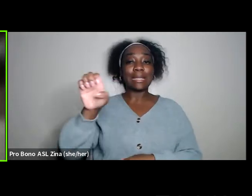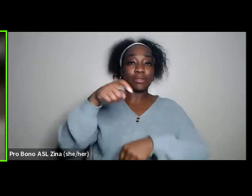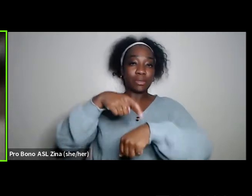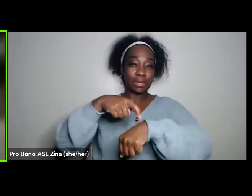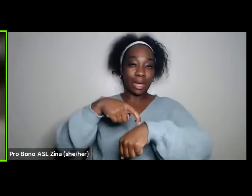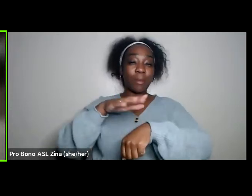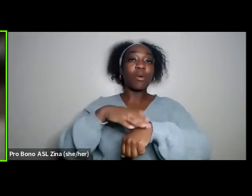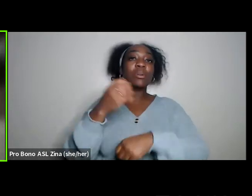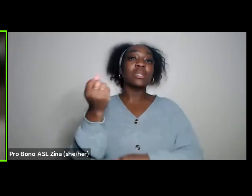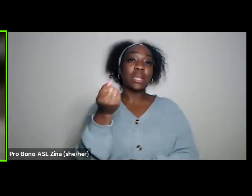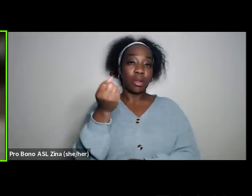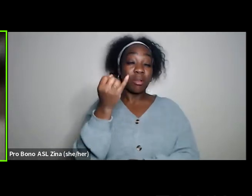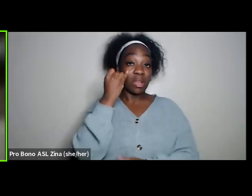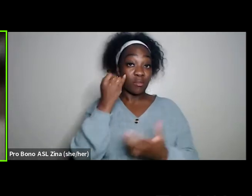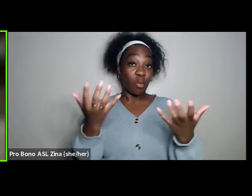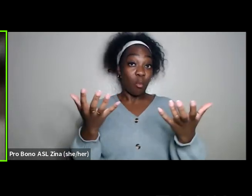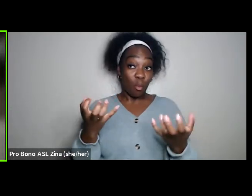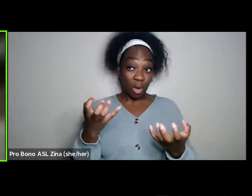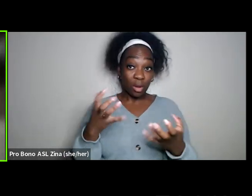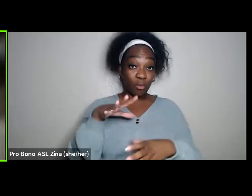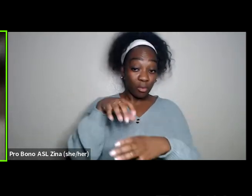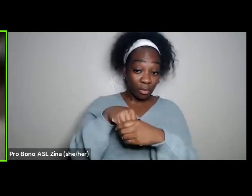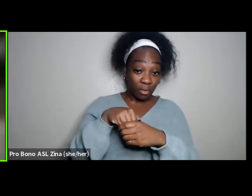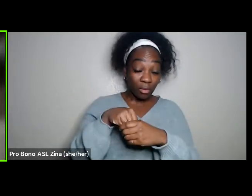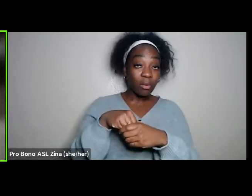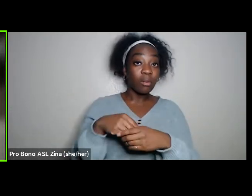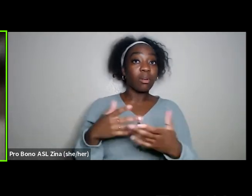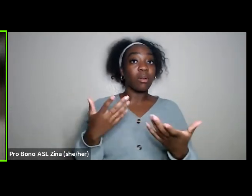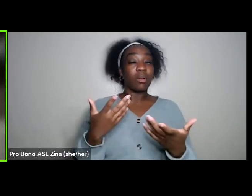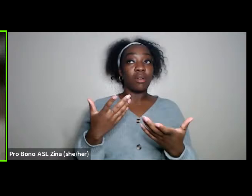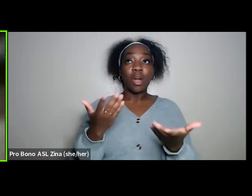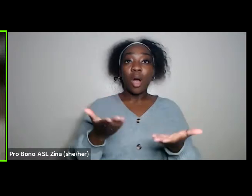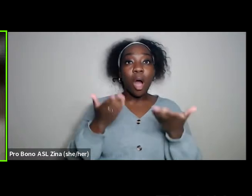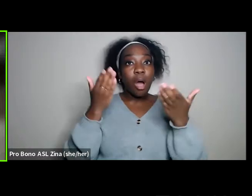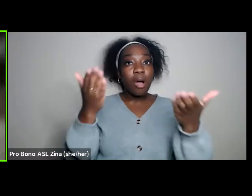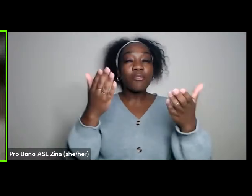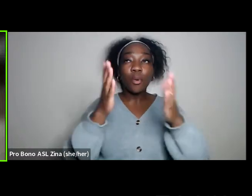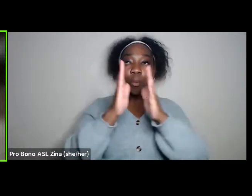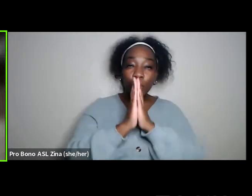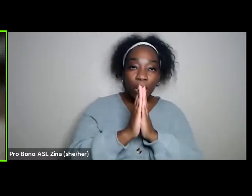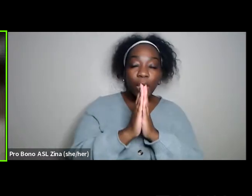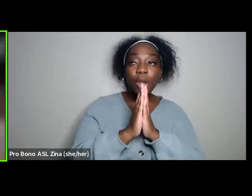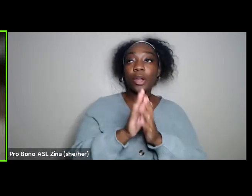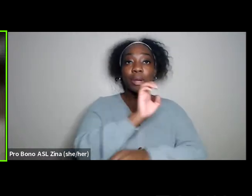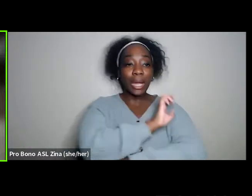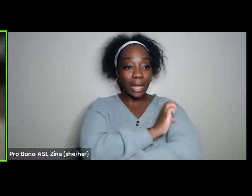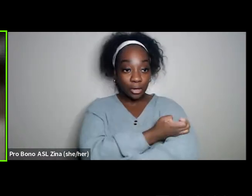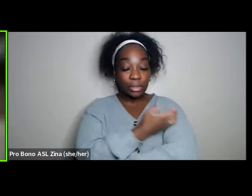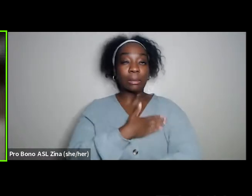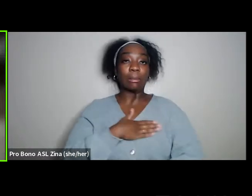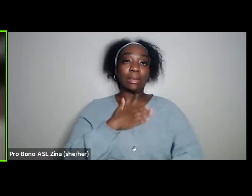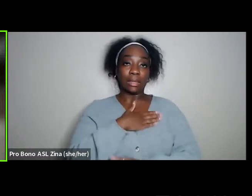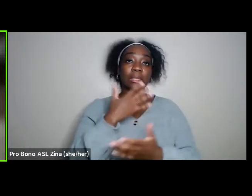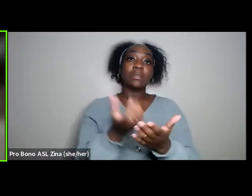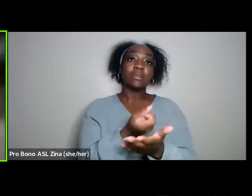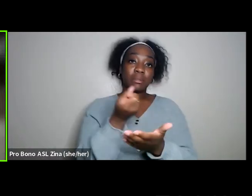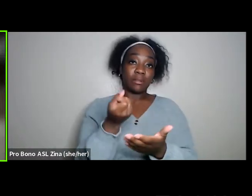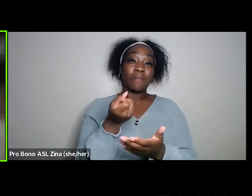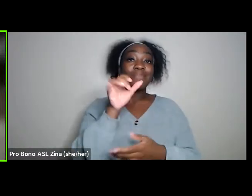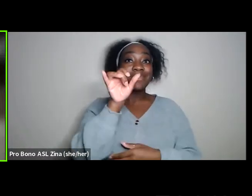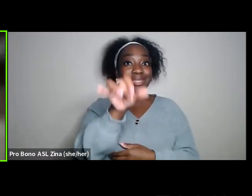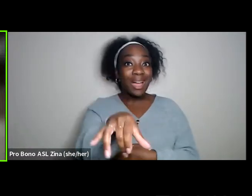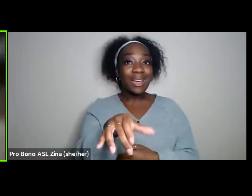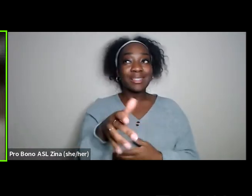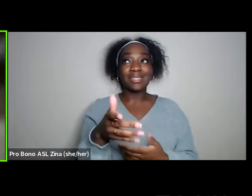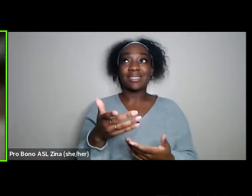that moment, be intentional in offering prayer and energy, please do. Because that's what we're